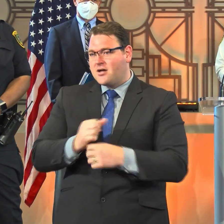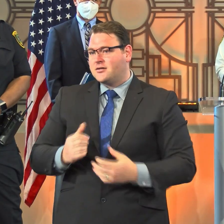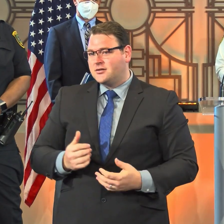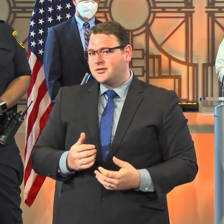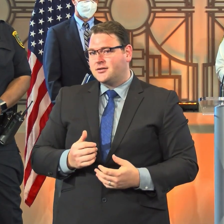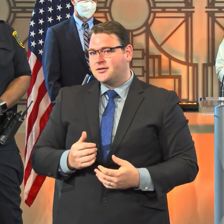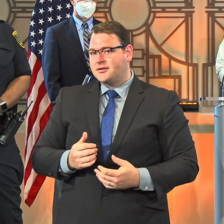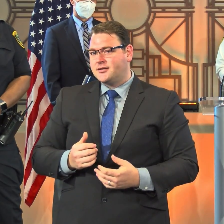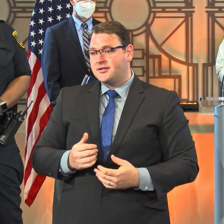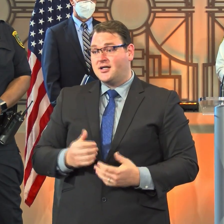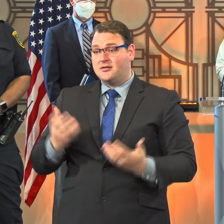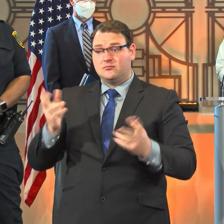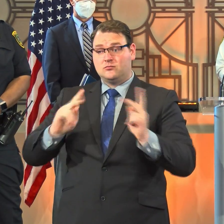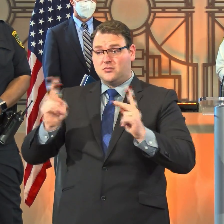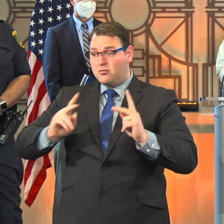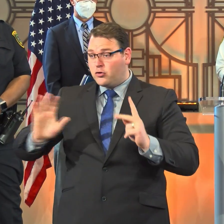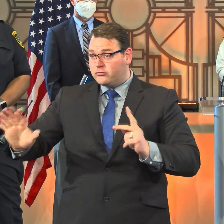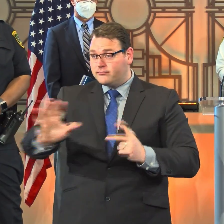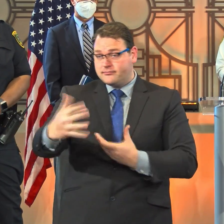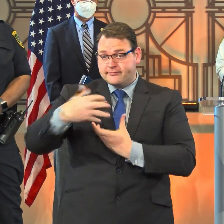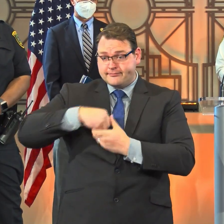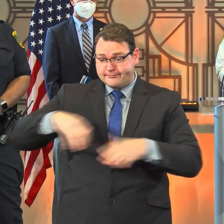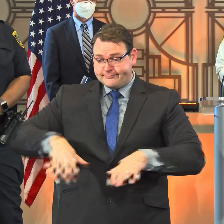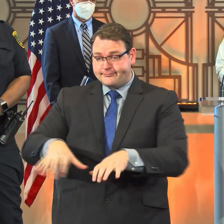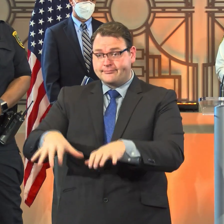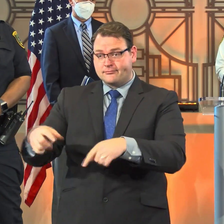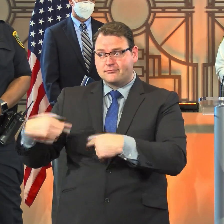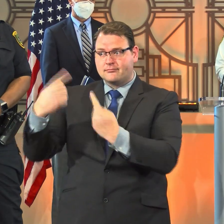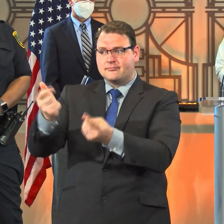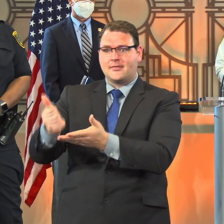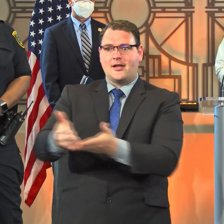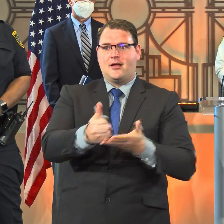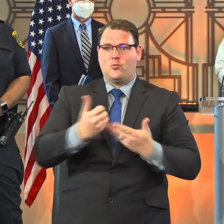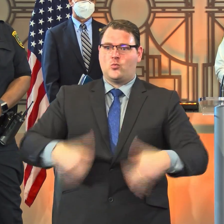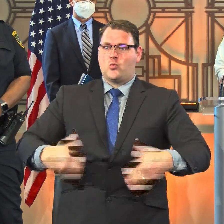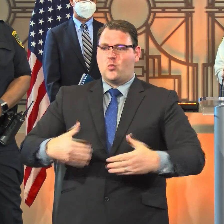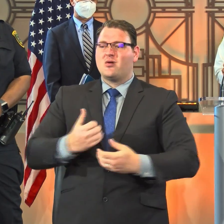that at times it seems as though it could take on a political